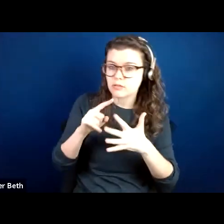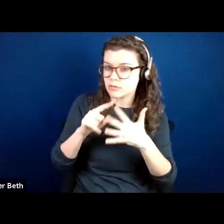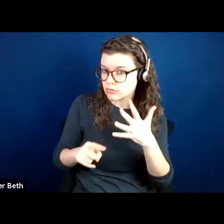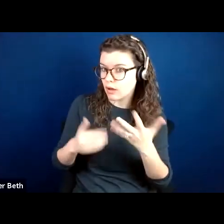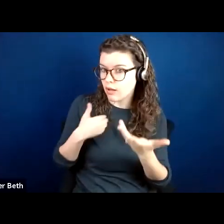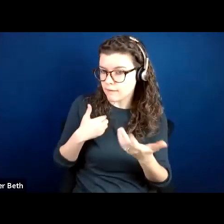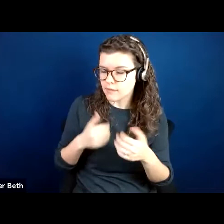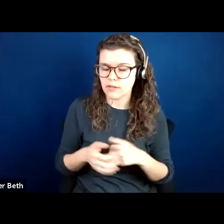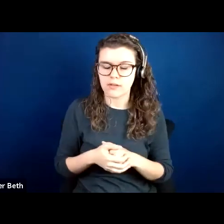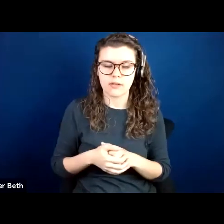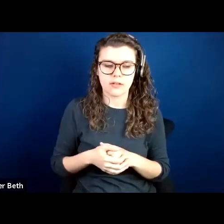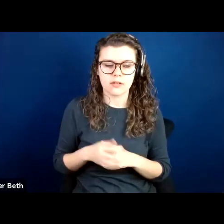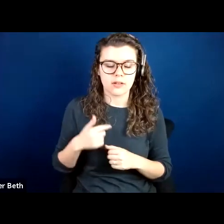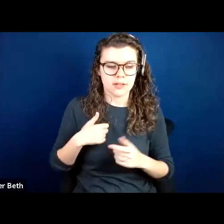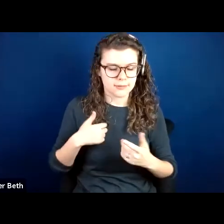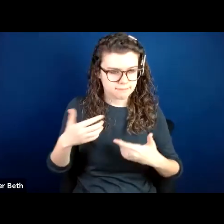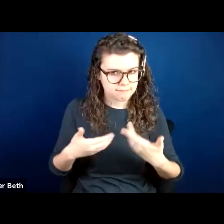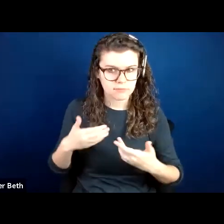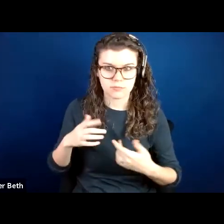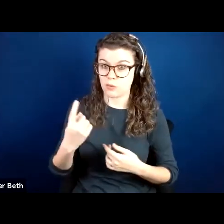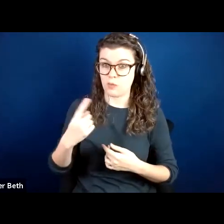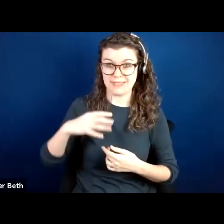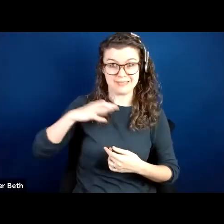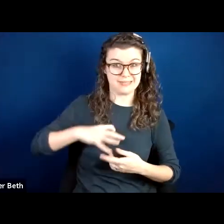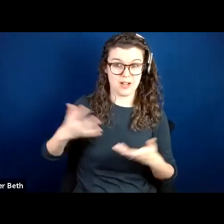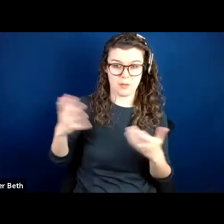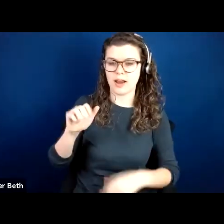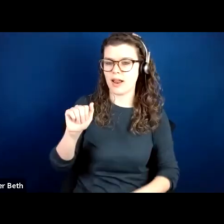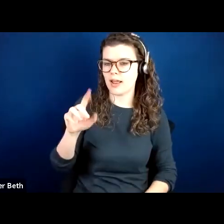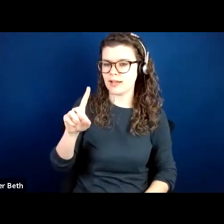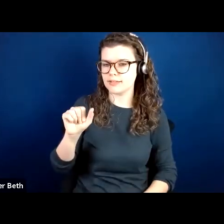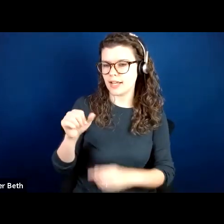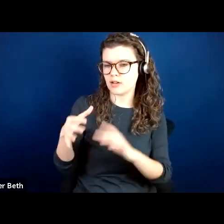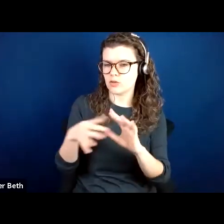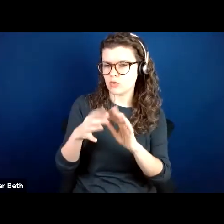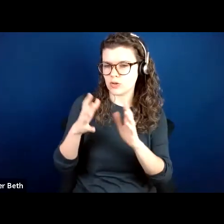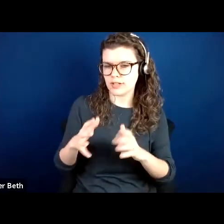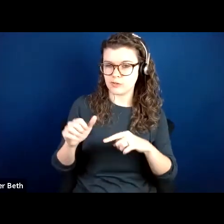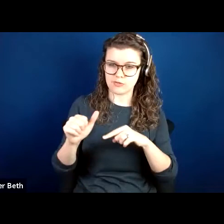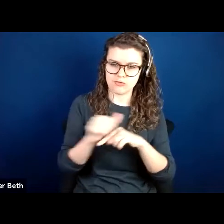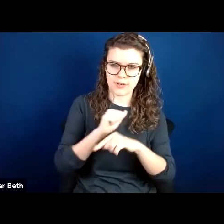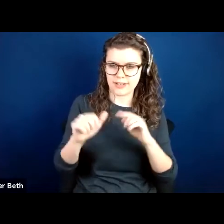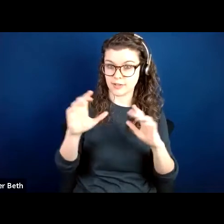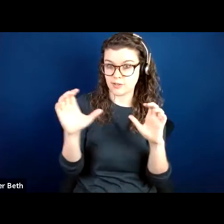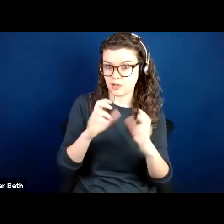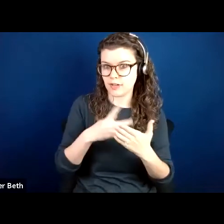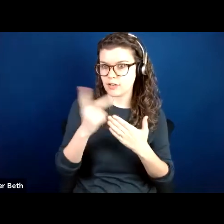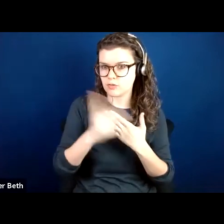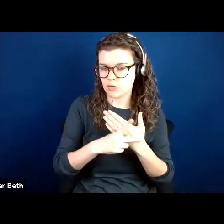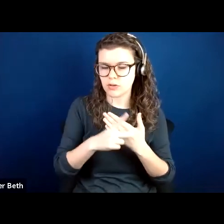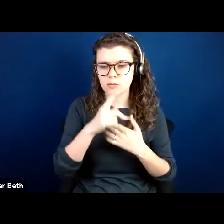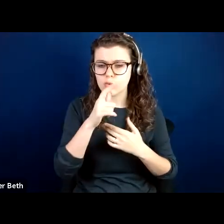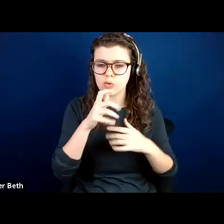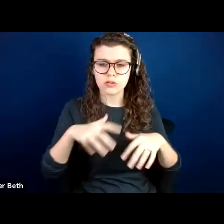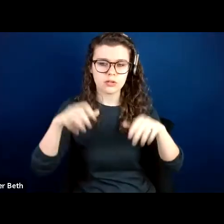I think was most helpful for me is the ADA Coordinator Training Certification Program, which is operated by the Great